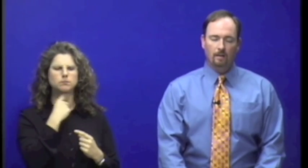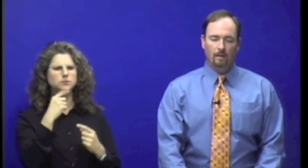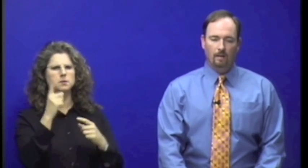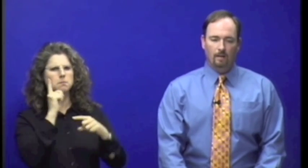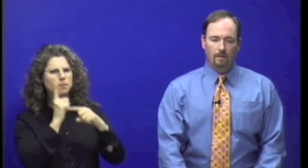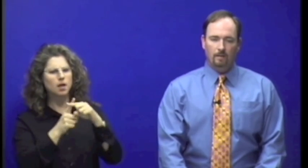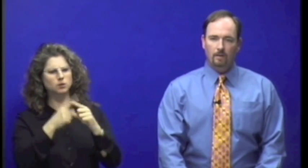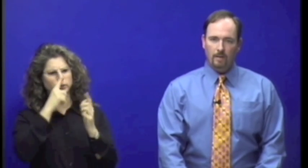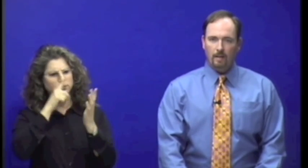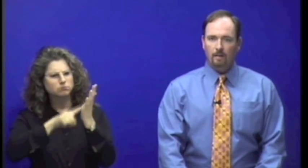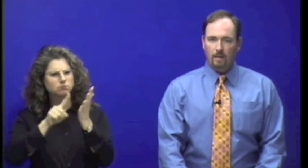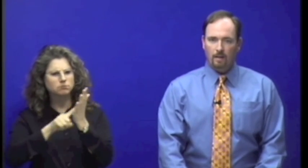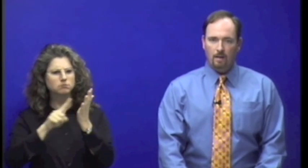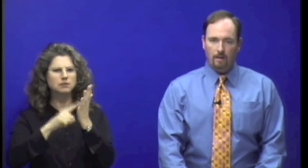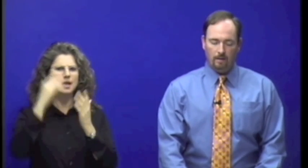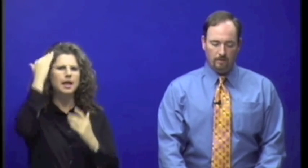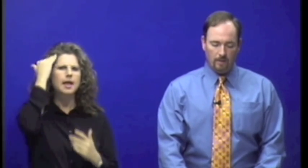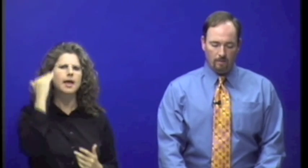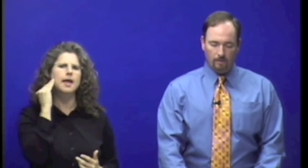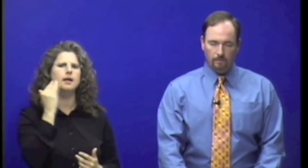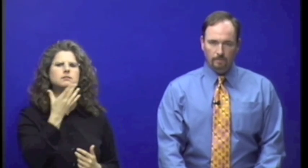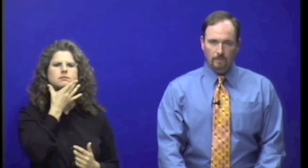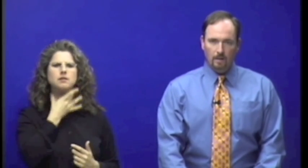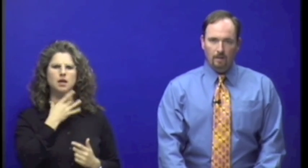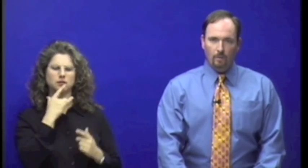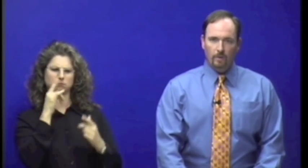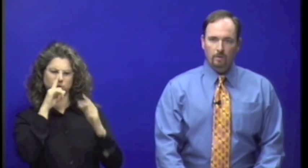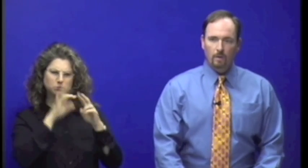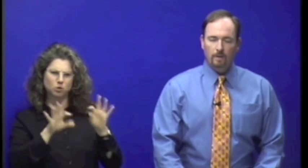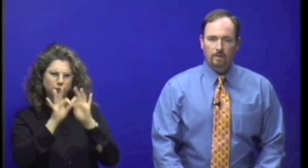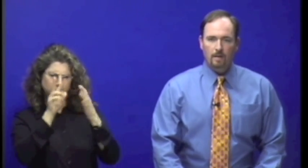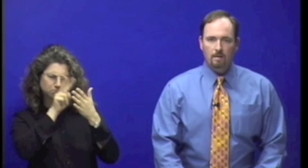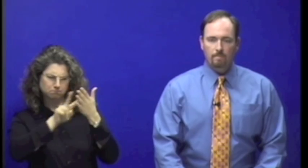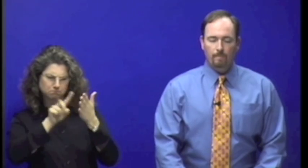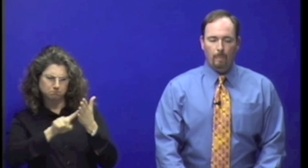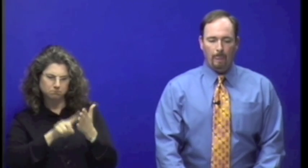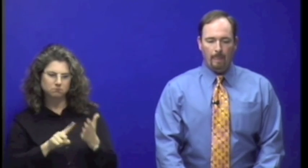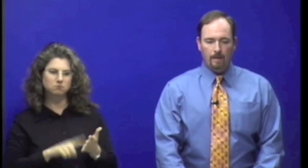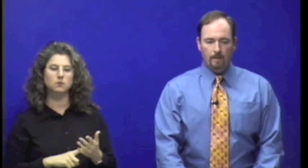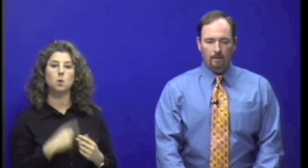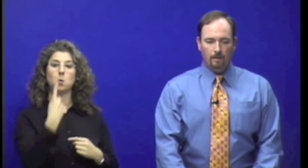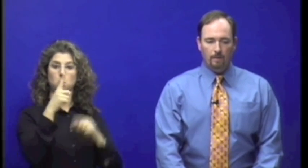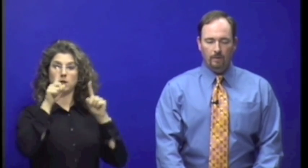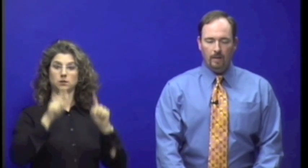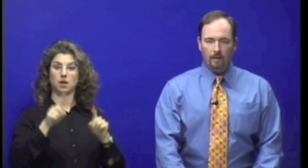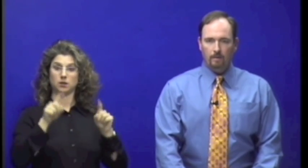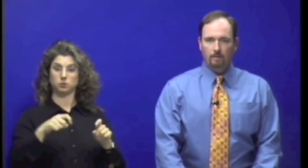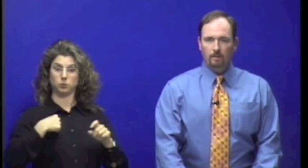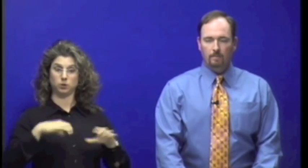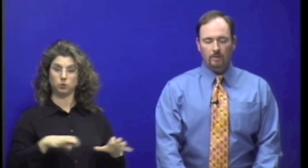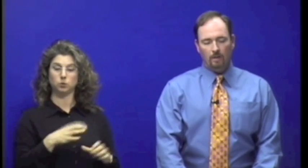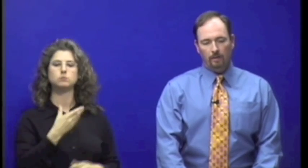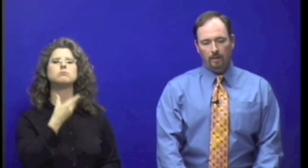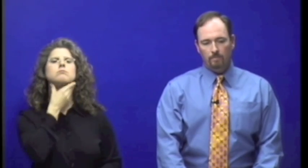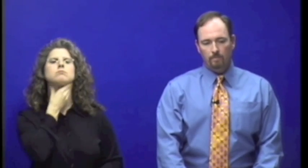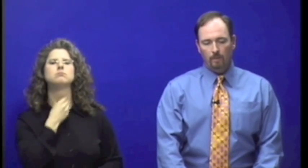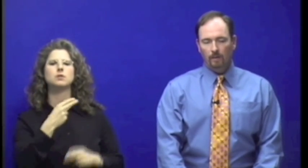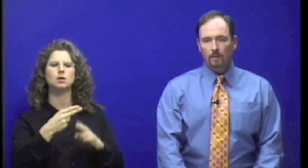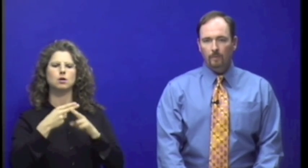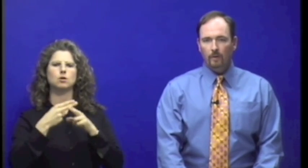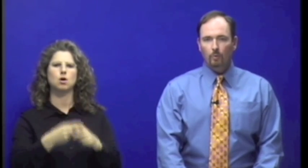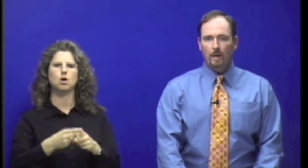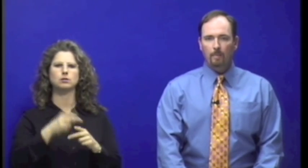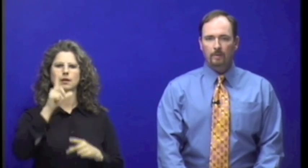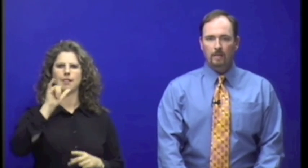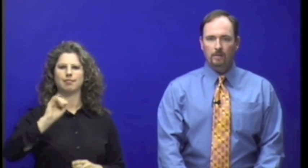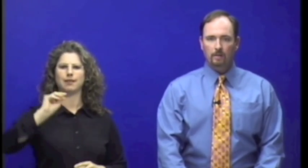check your head and neck area in general. We do one exam of the neck. It's called a